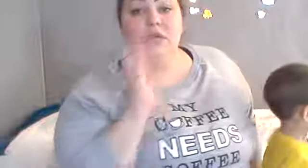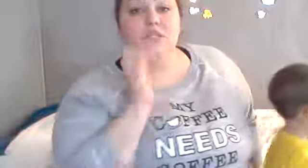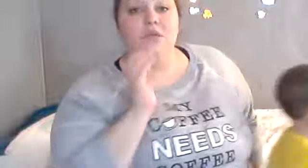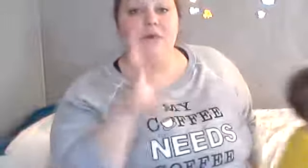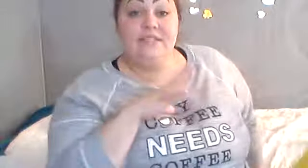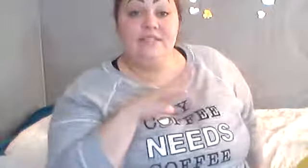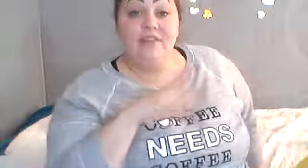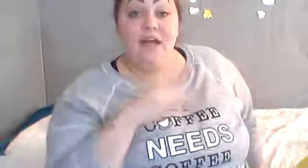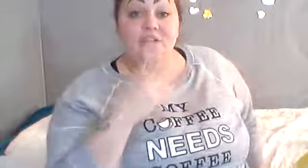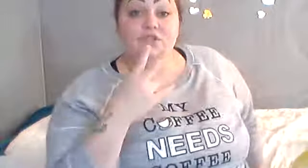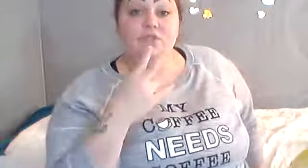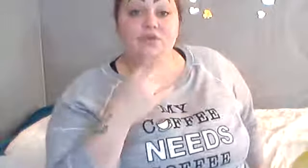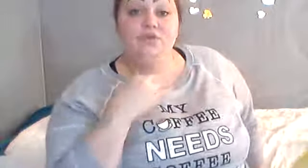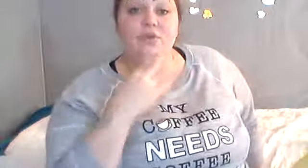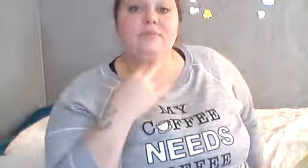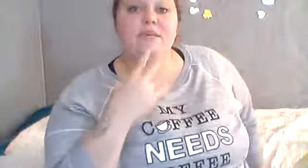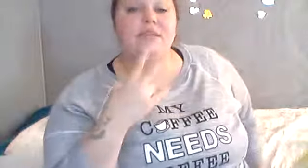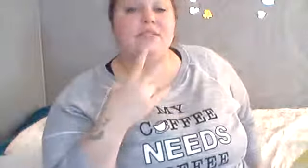So it's fine to voice because